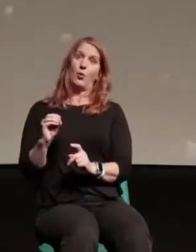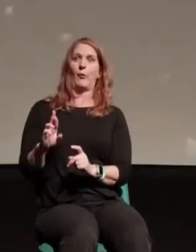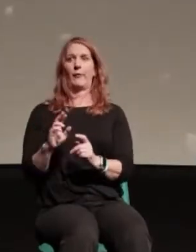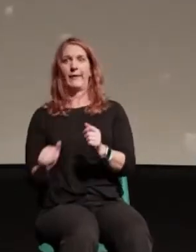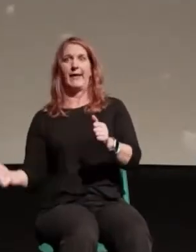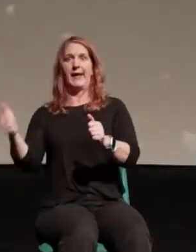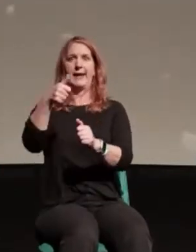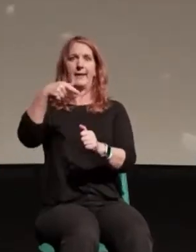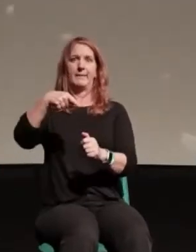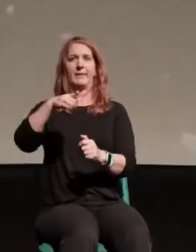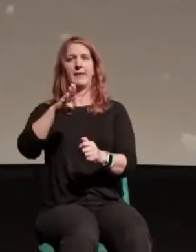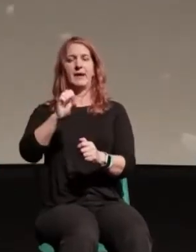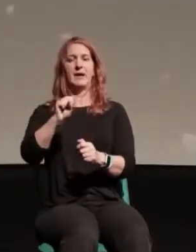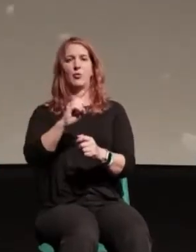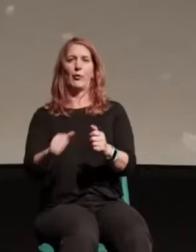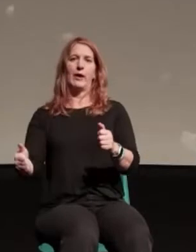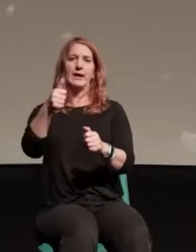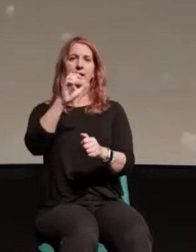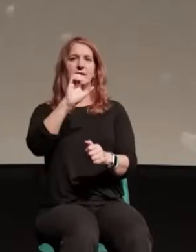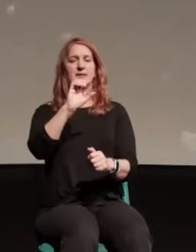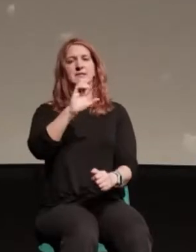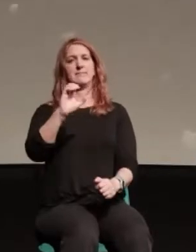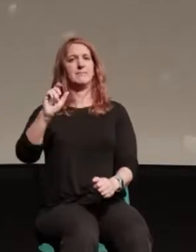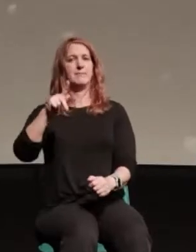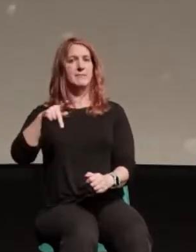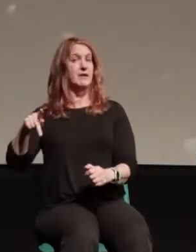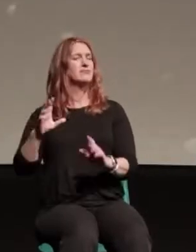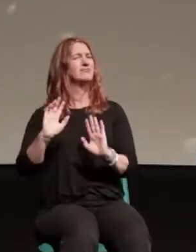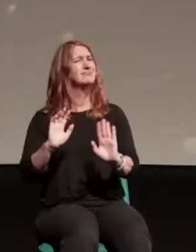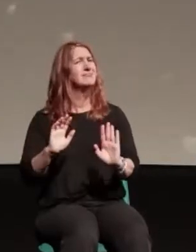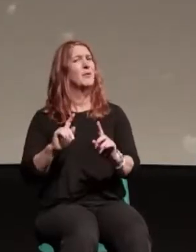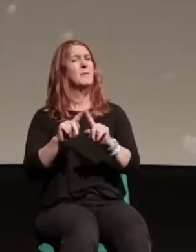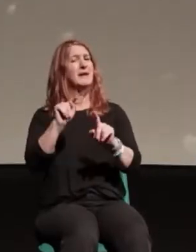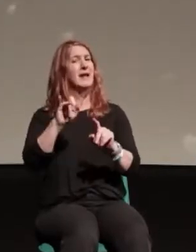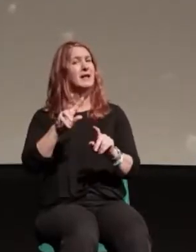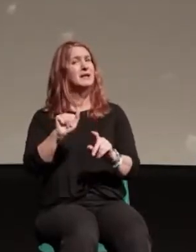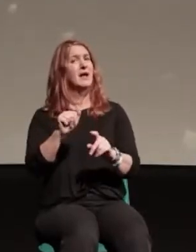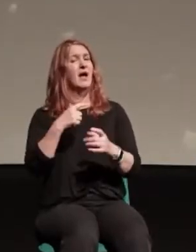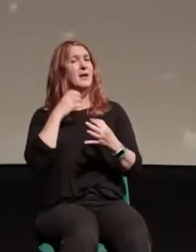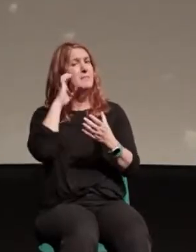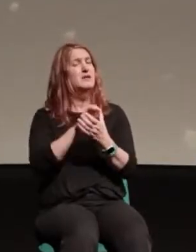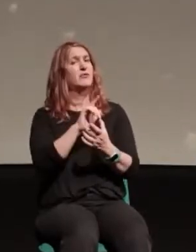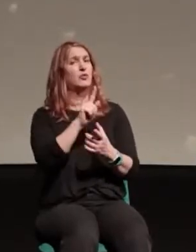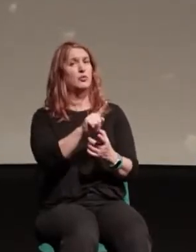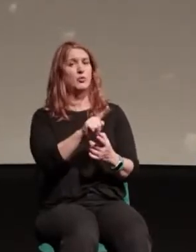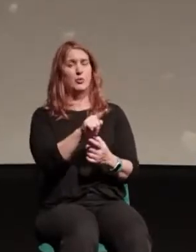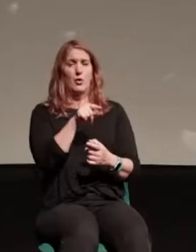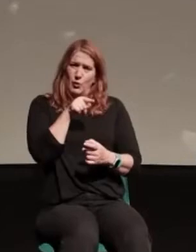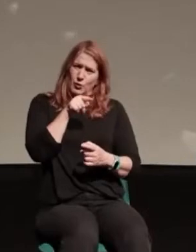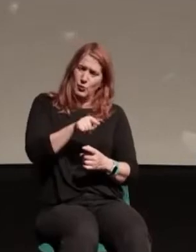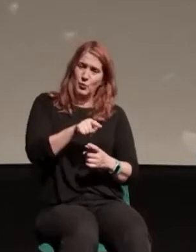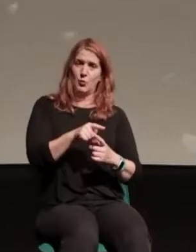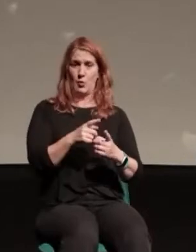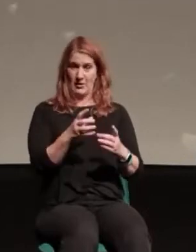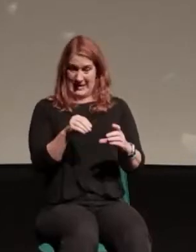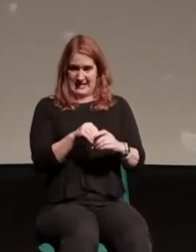of PBS or the head of CPB. So Talia, I do believe that you're operating within a system